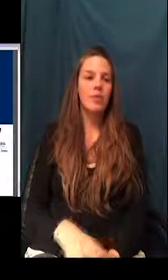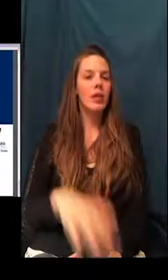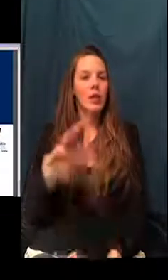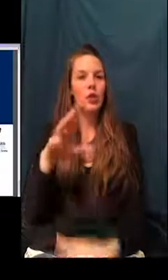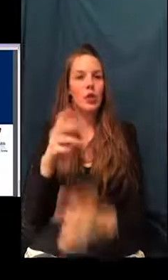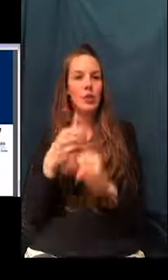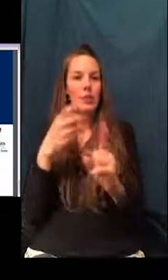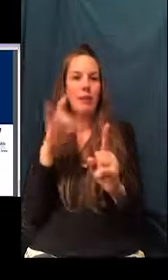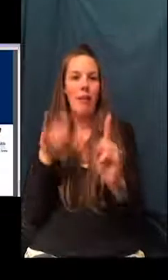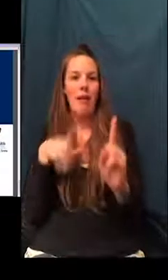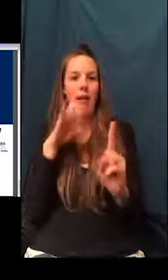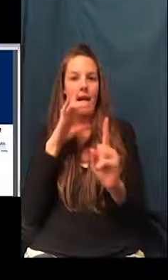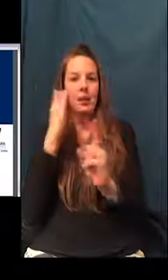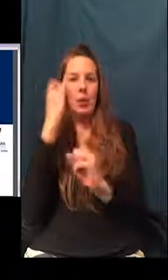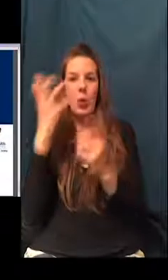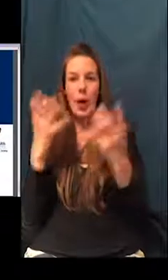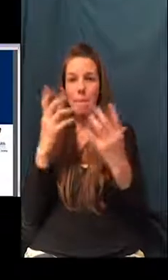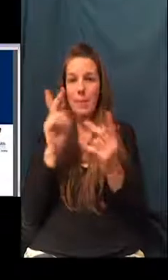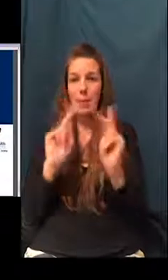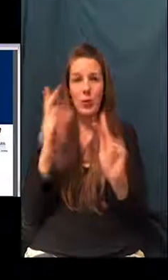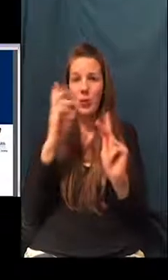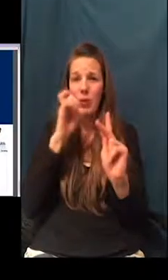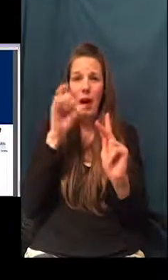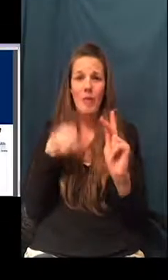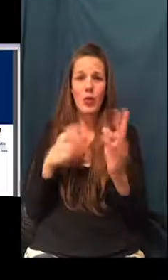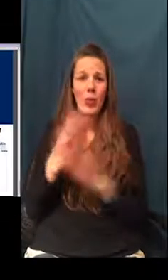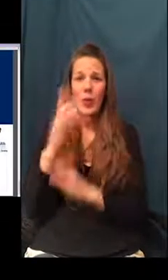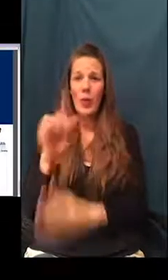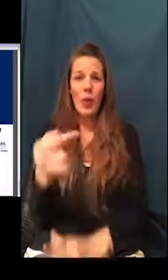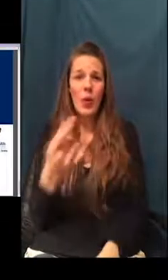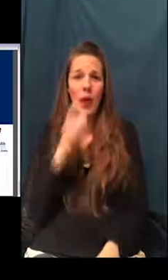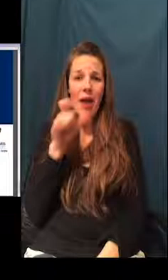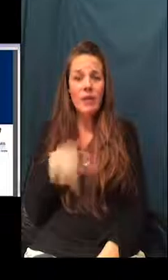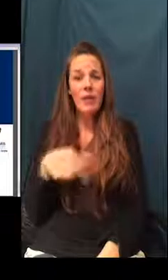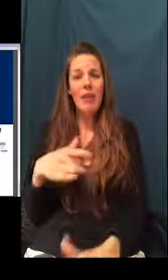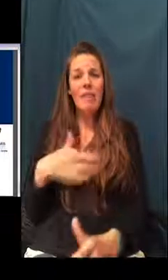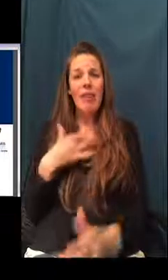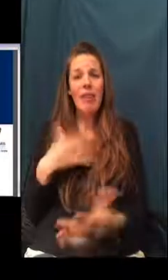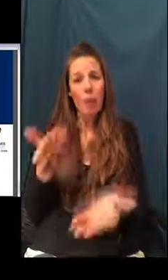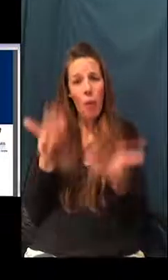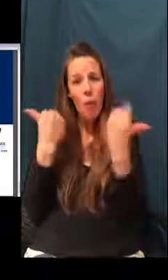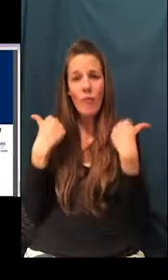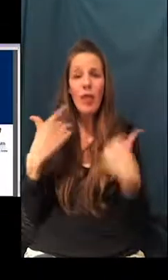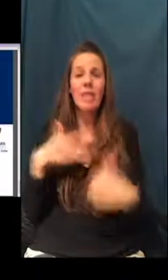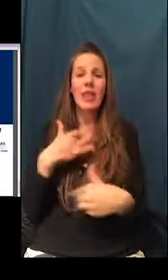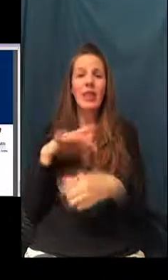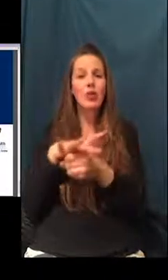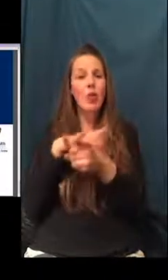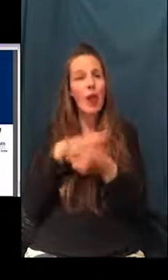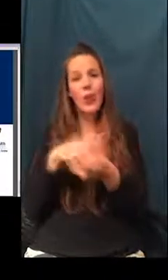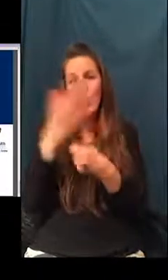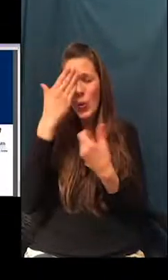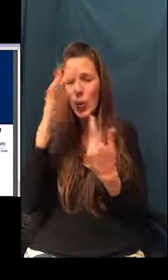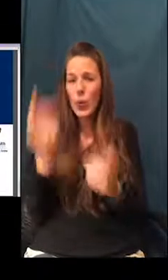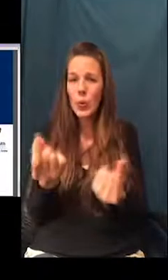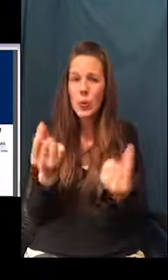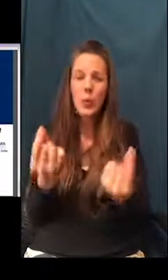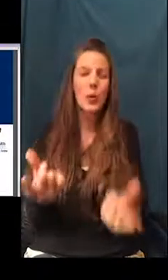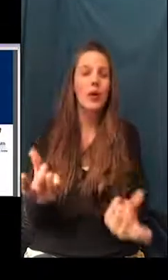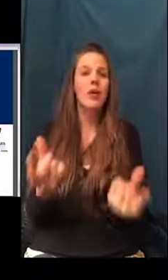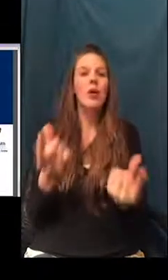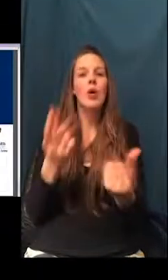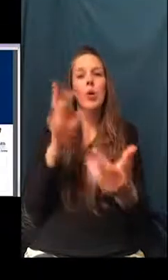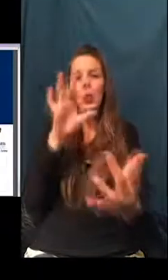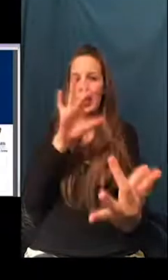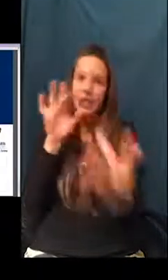Just to expand on that, I just want people to know that you don't have to go through it alone. If you're feeling overwhelmed, if you're feeling stressed, if you don't know where to turn to,